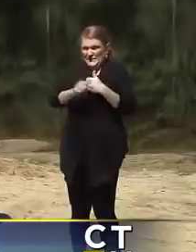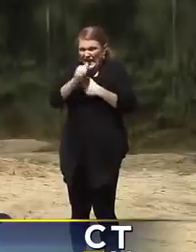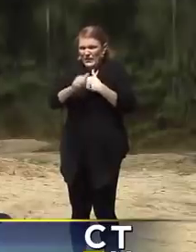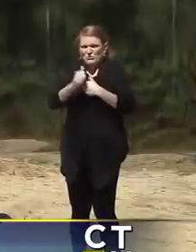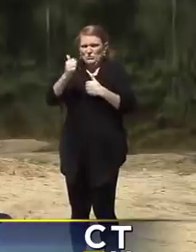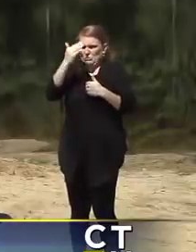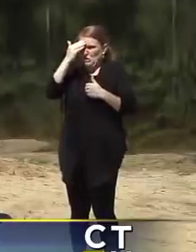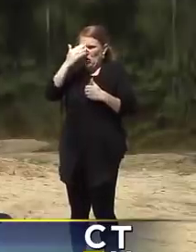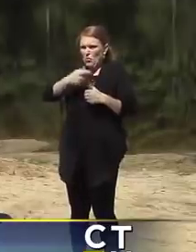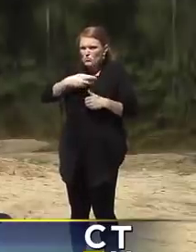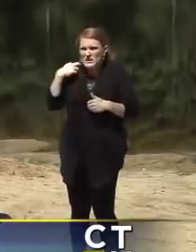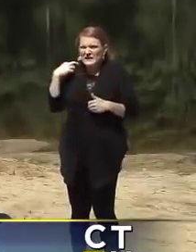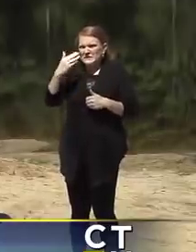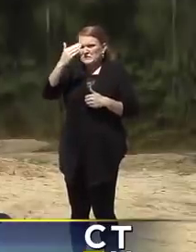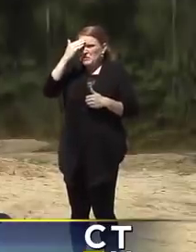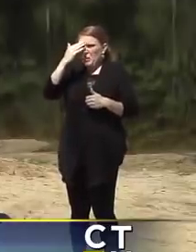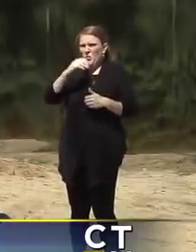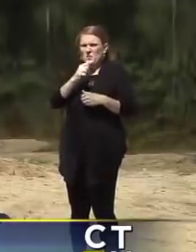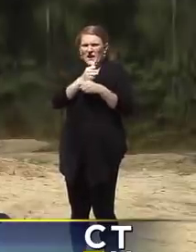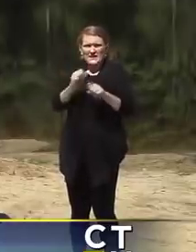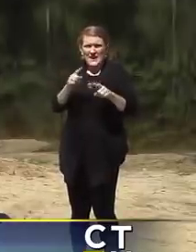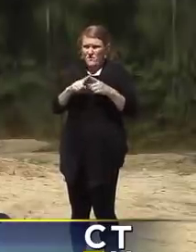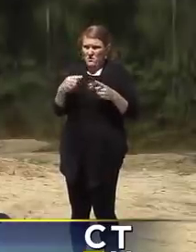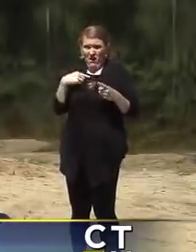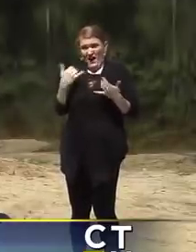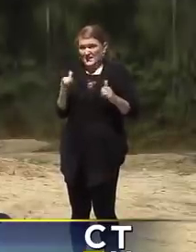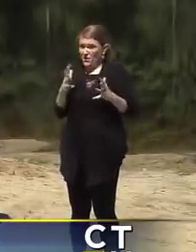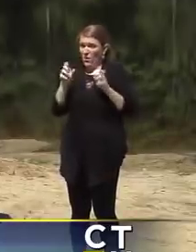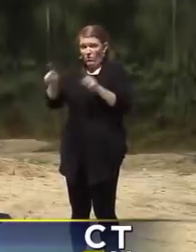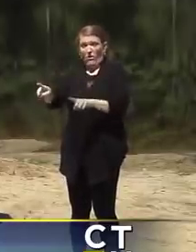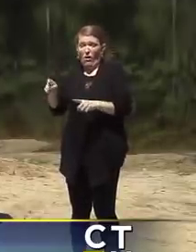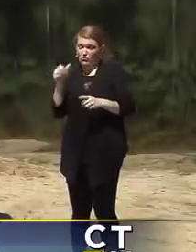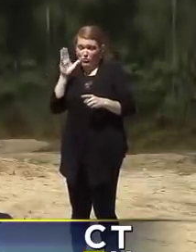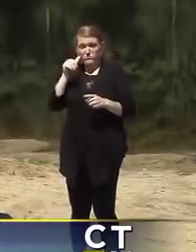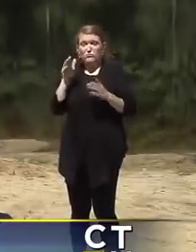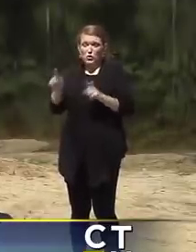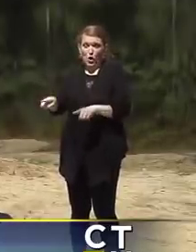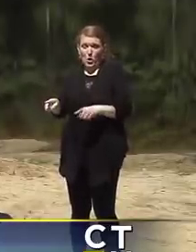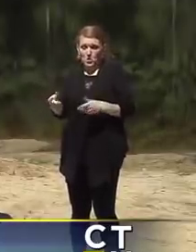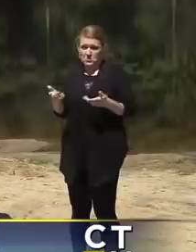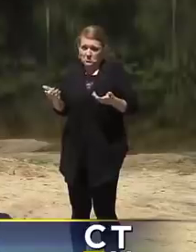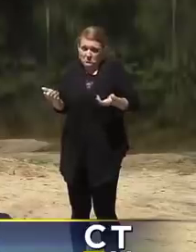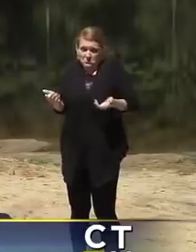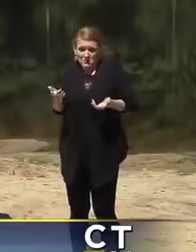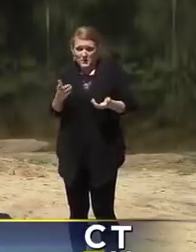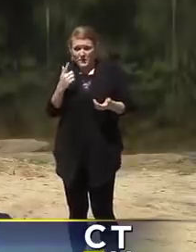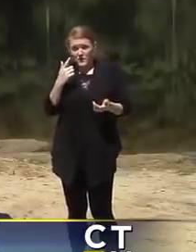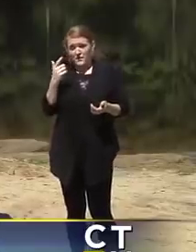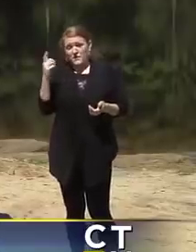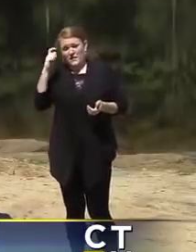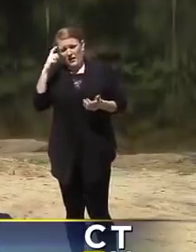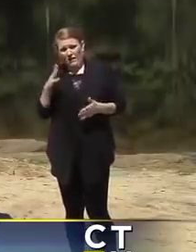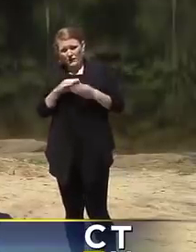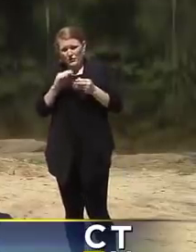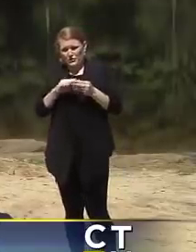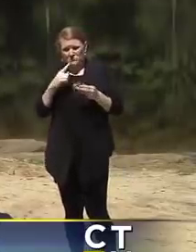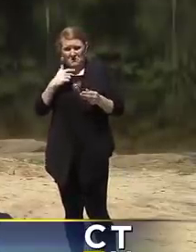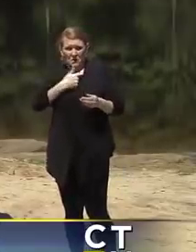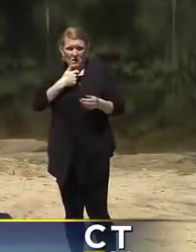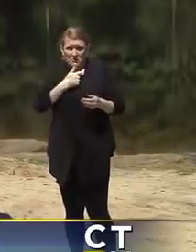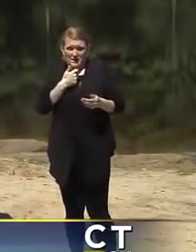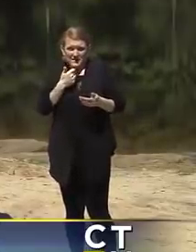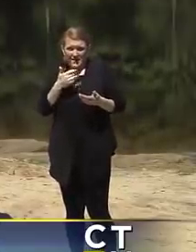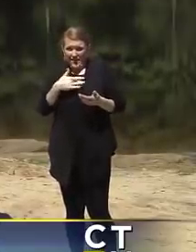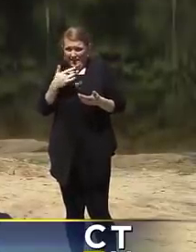I don't think it harms to reinforce that if you're over 65, if you have pre-existing conditions, stay